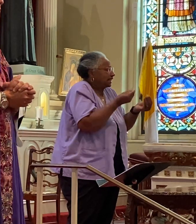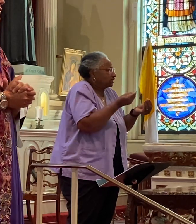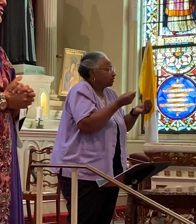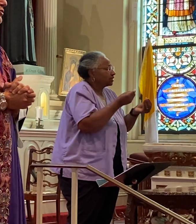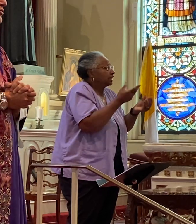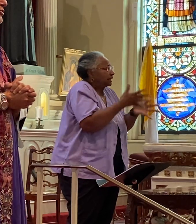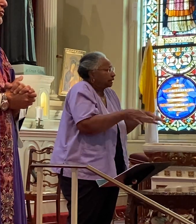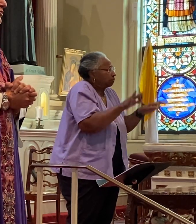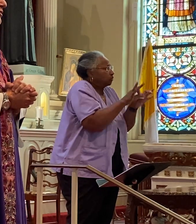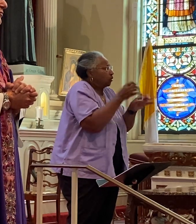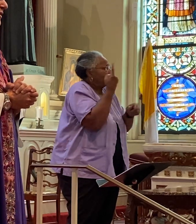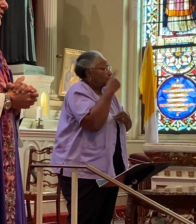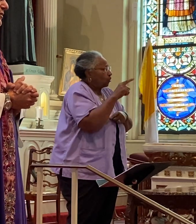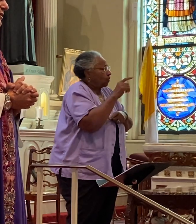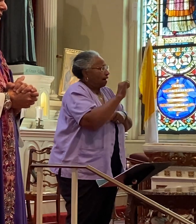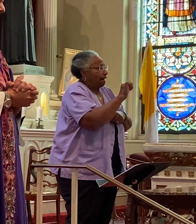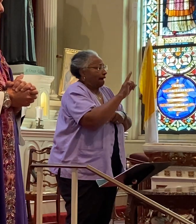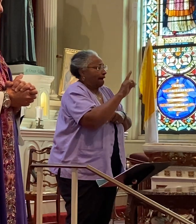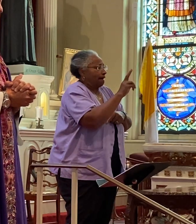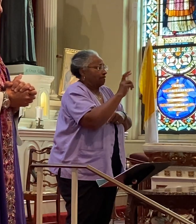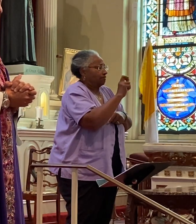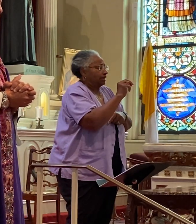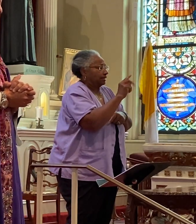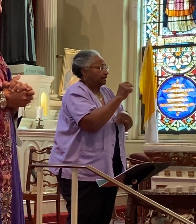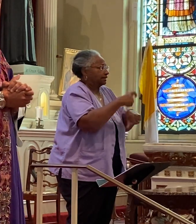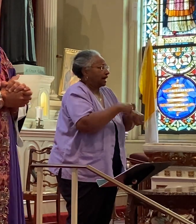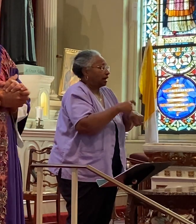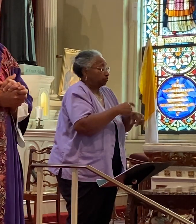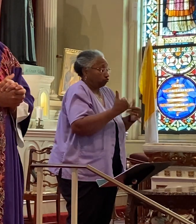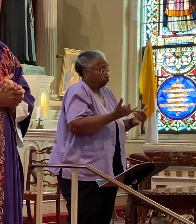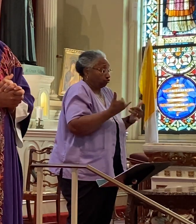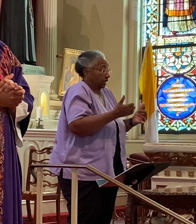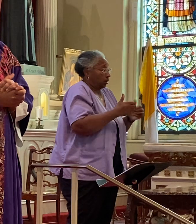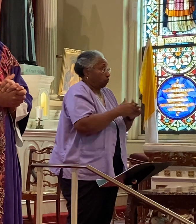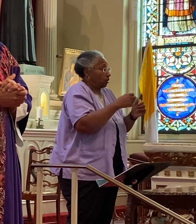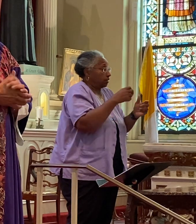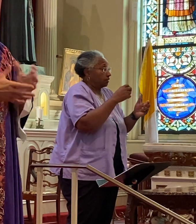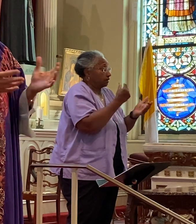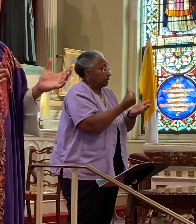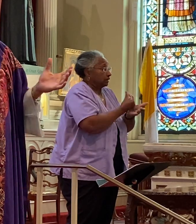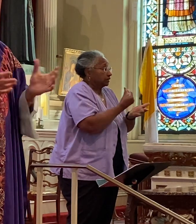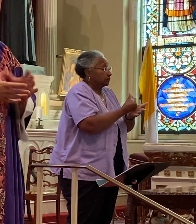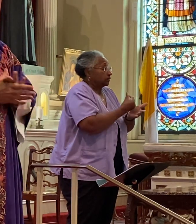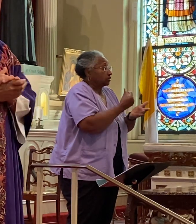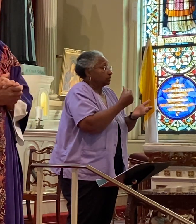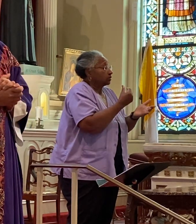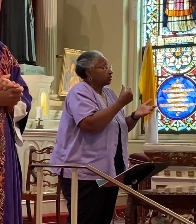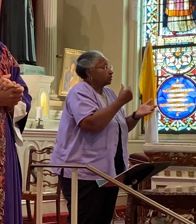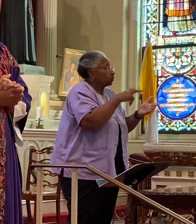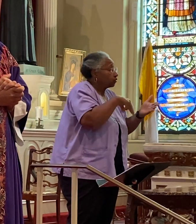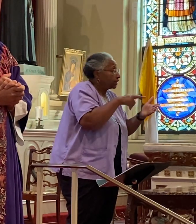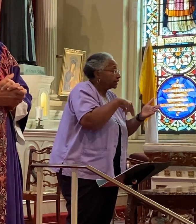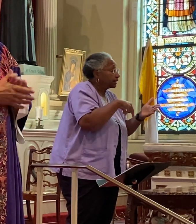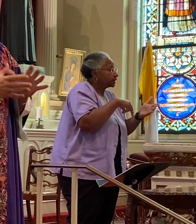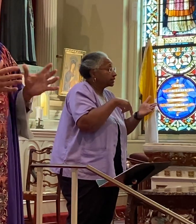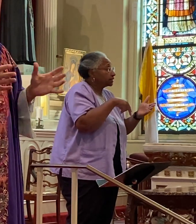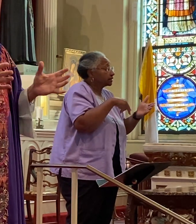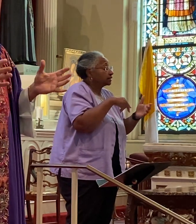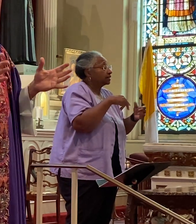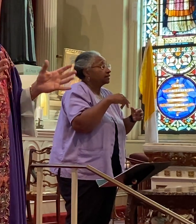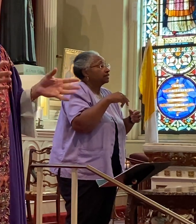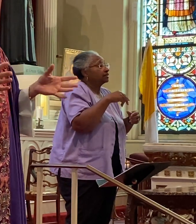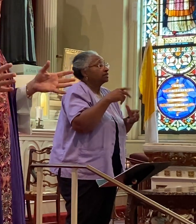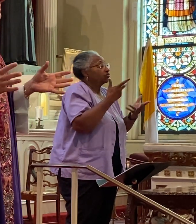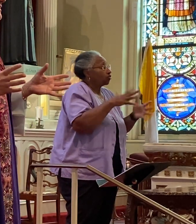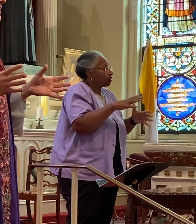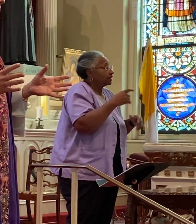are introduced to the figure of John the Baptist, it is said from the beginning, John the